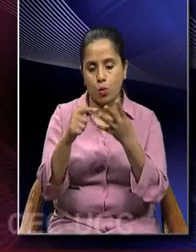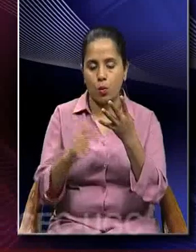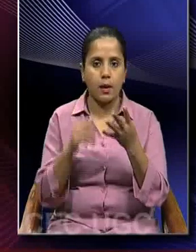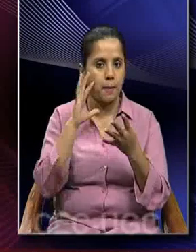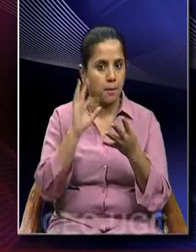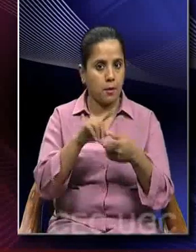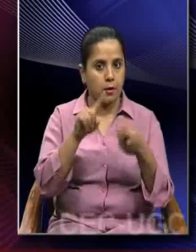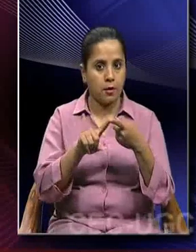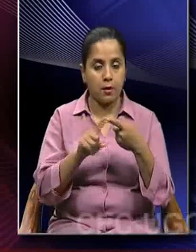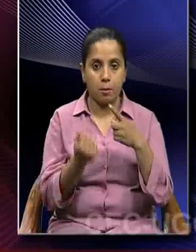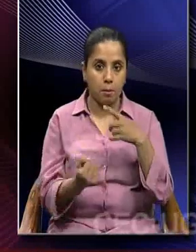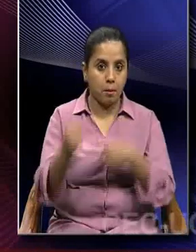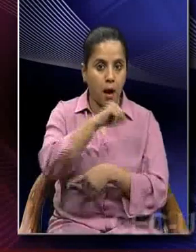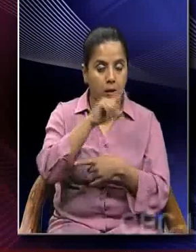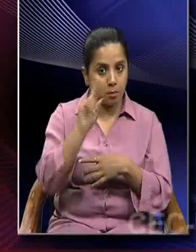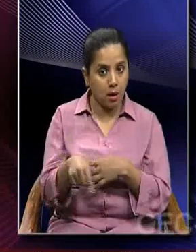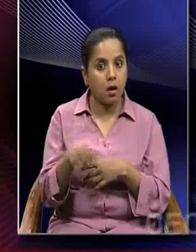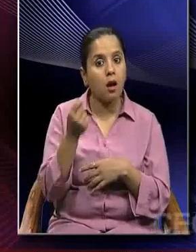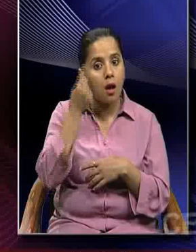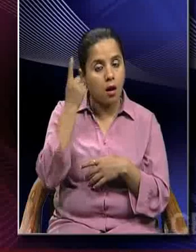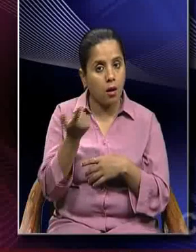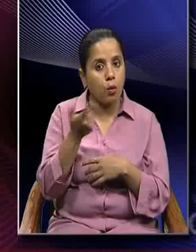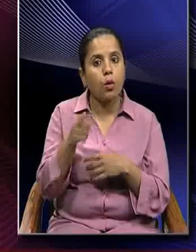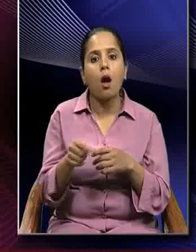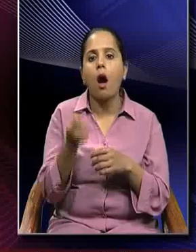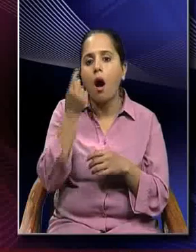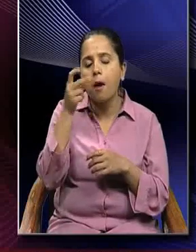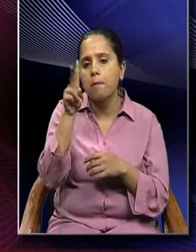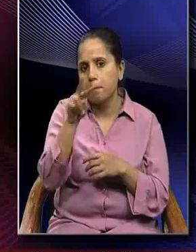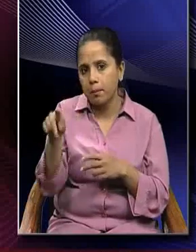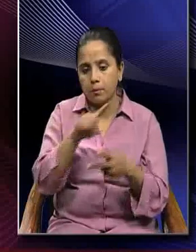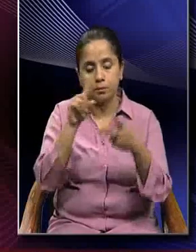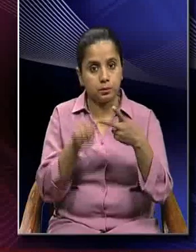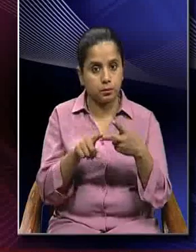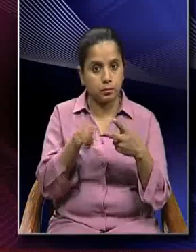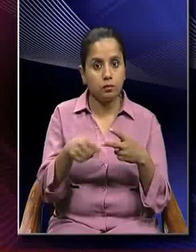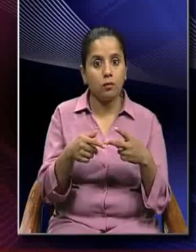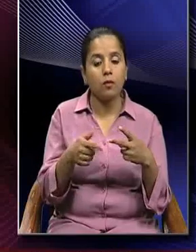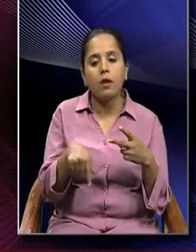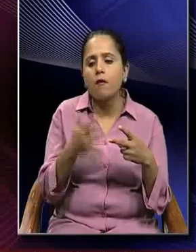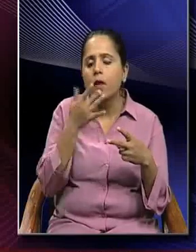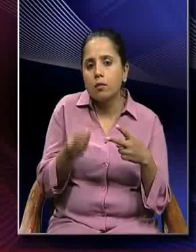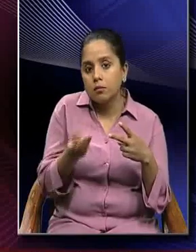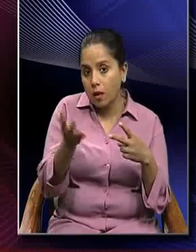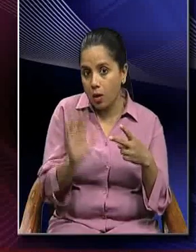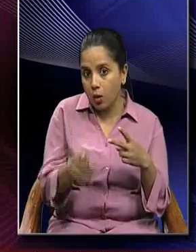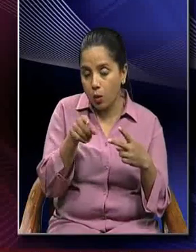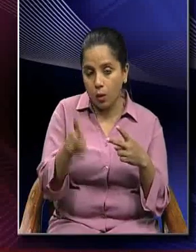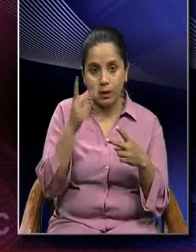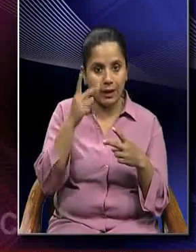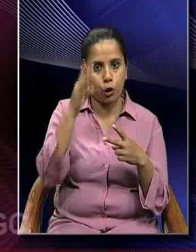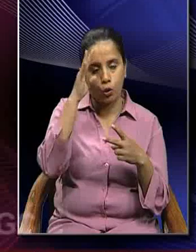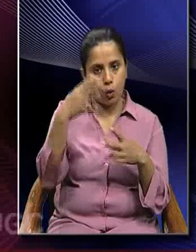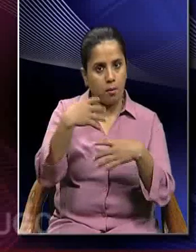elements: prioritizing the understanding and analysis of meaning. Number 2, favoring research methods that generate theories